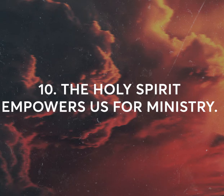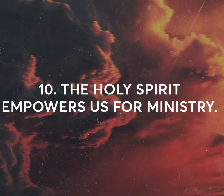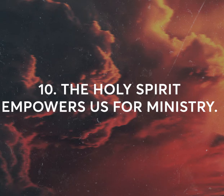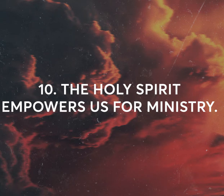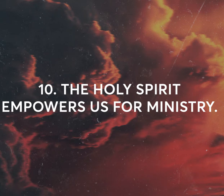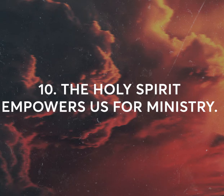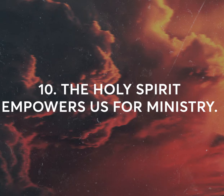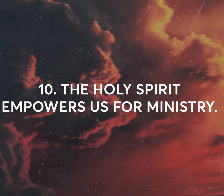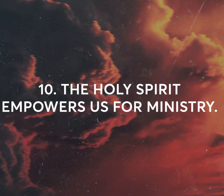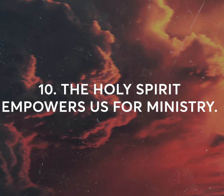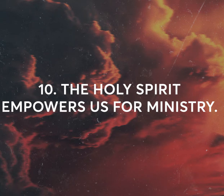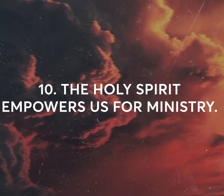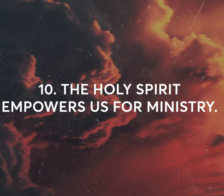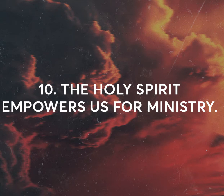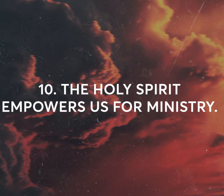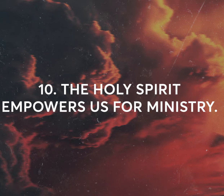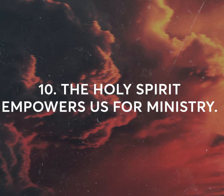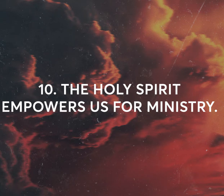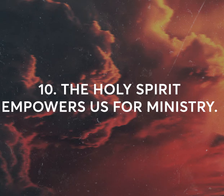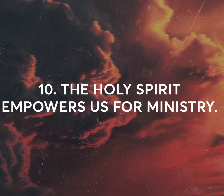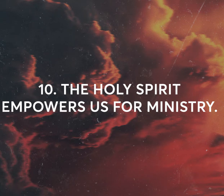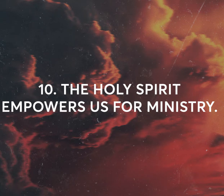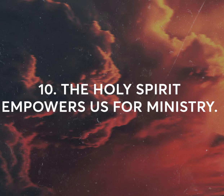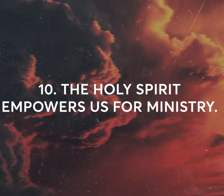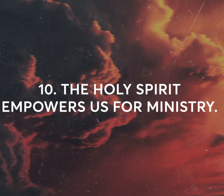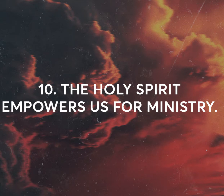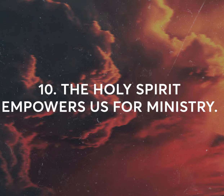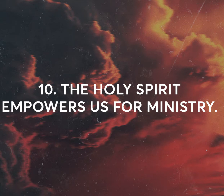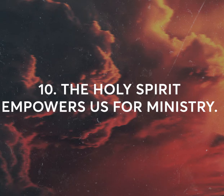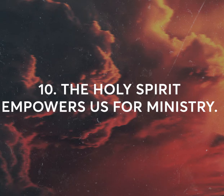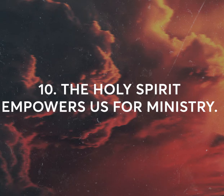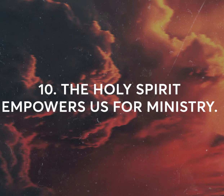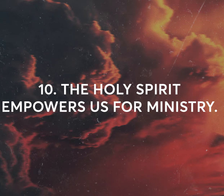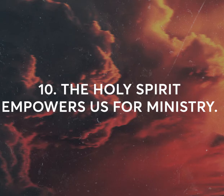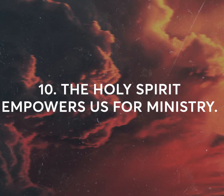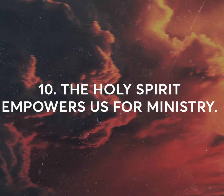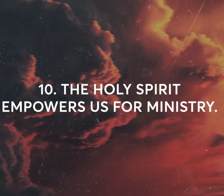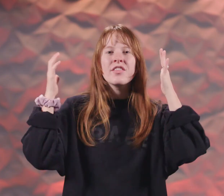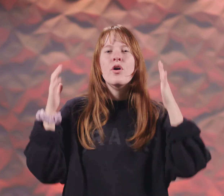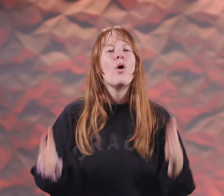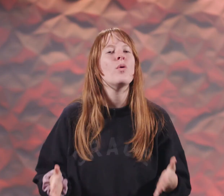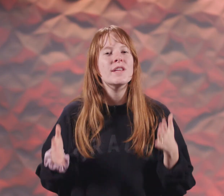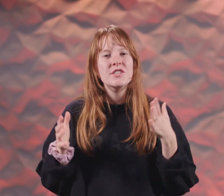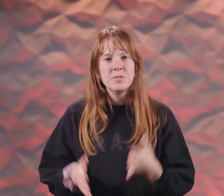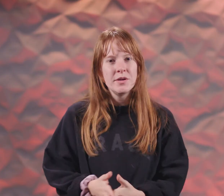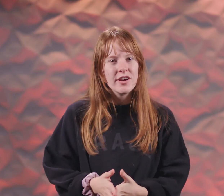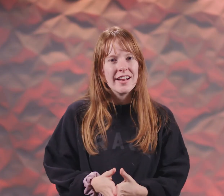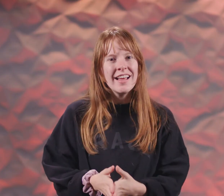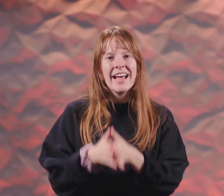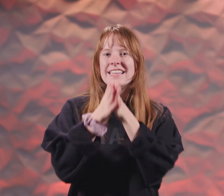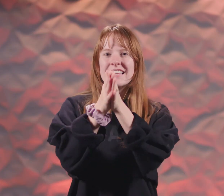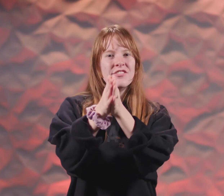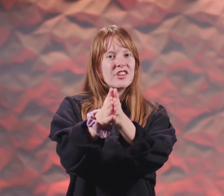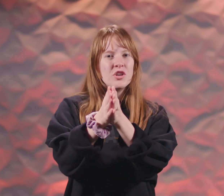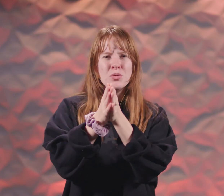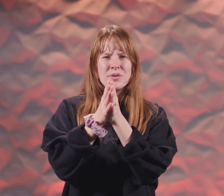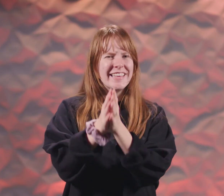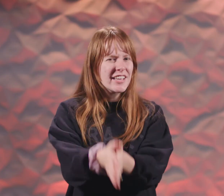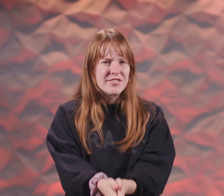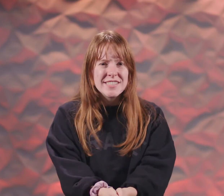Holy Spirit empowers us for ministry. Everyone say empowered. The Holy Spirit has given you gifts,